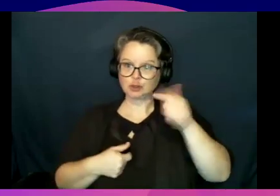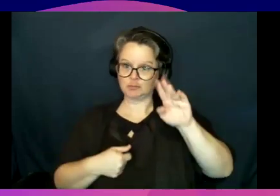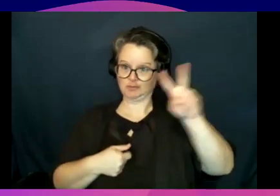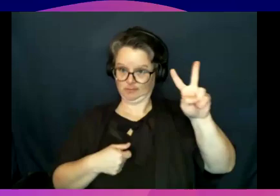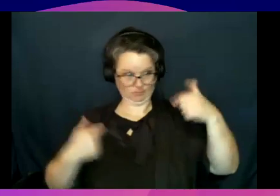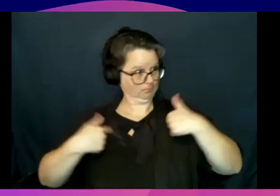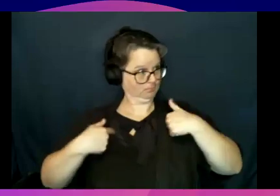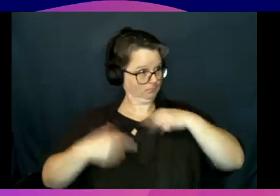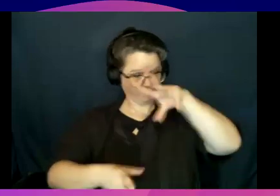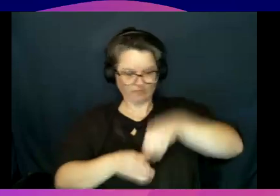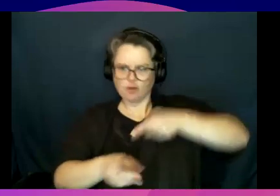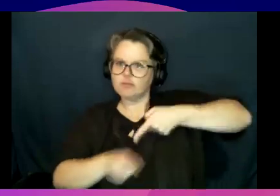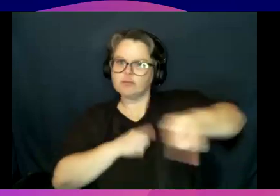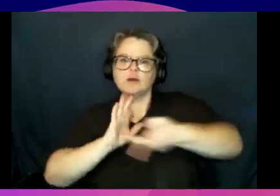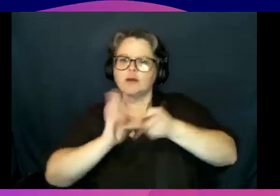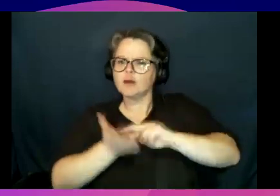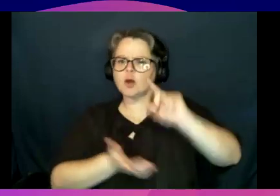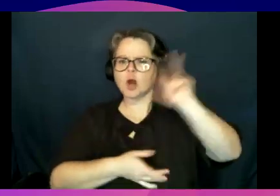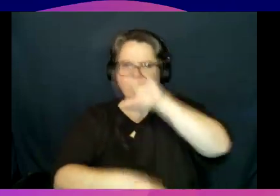is community-based.